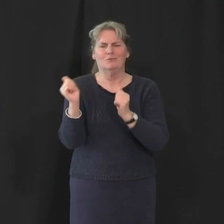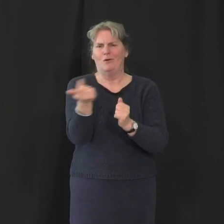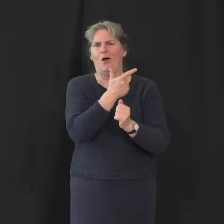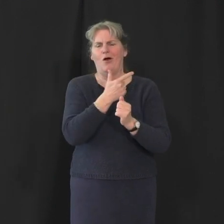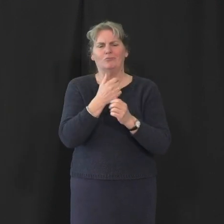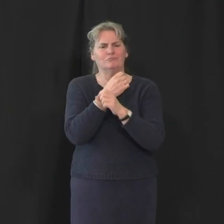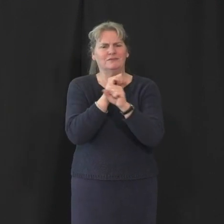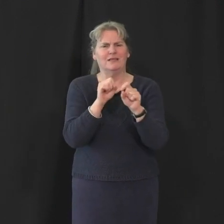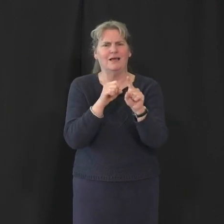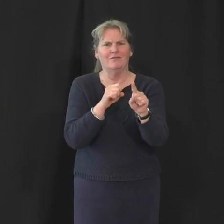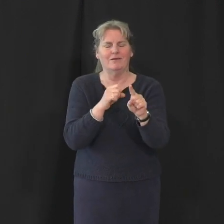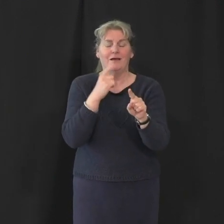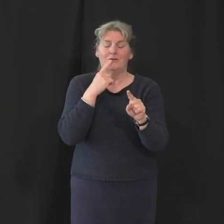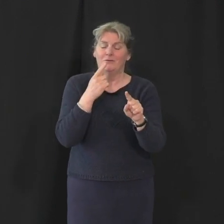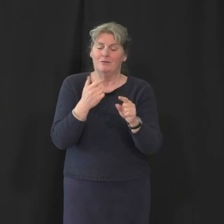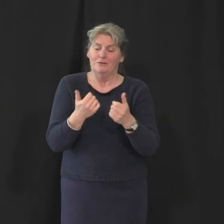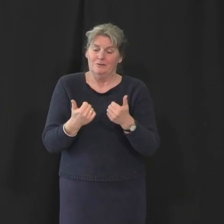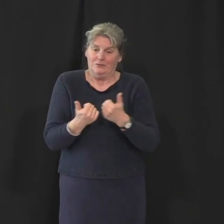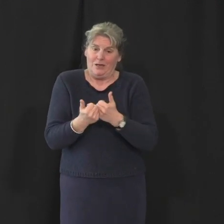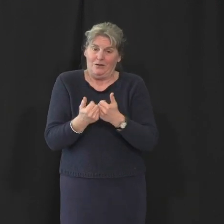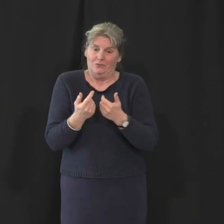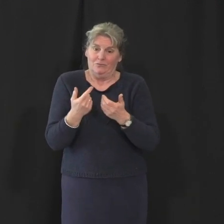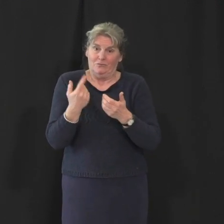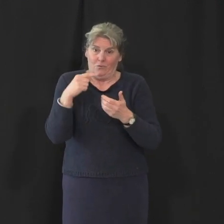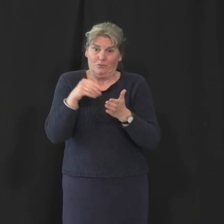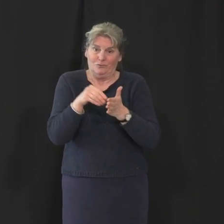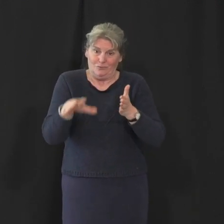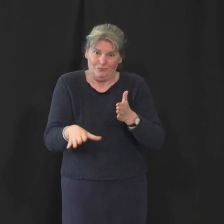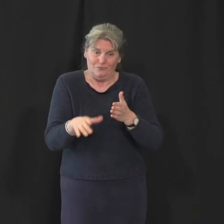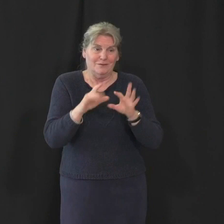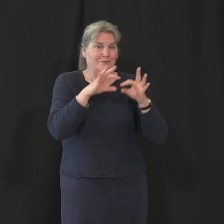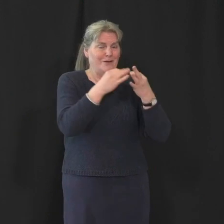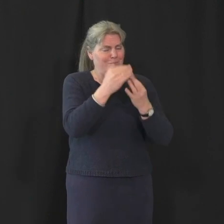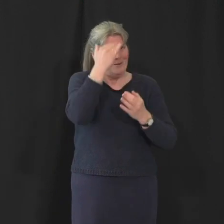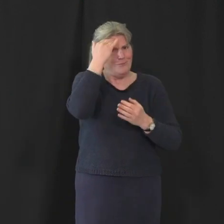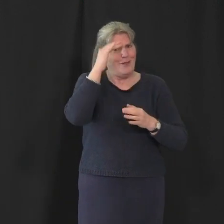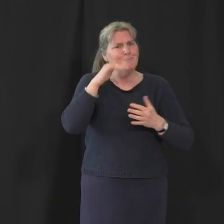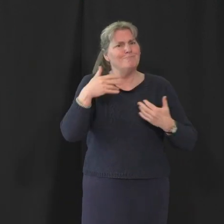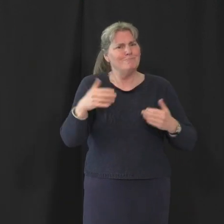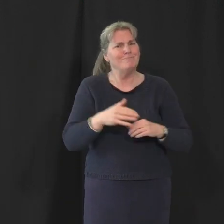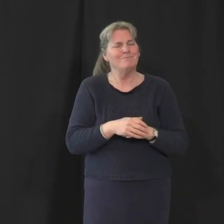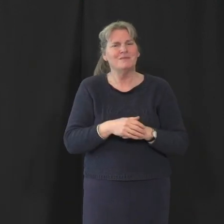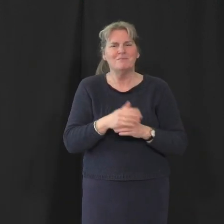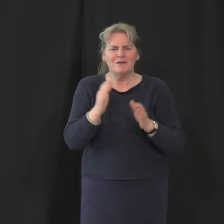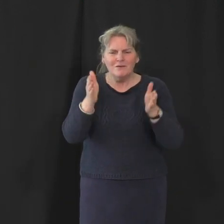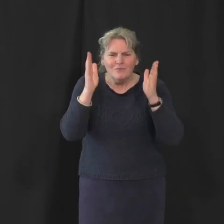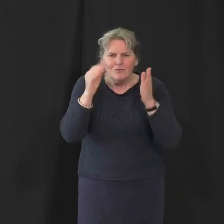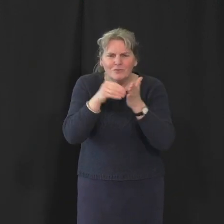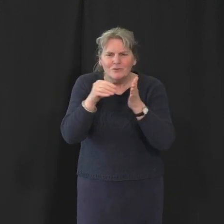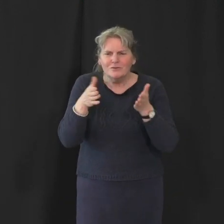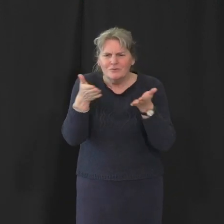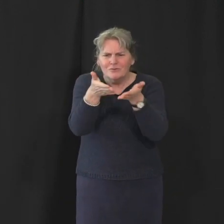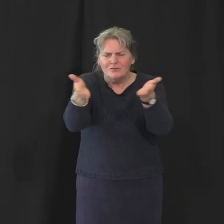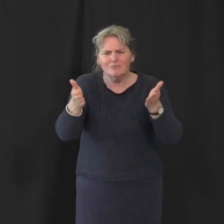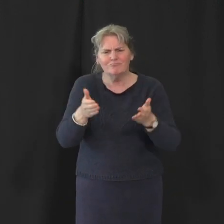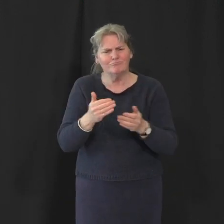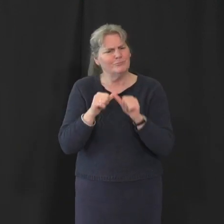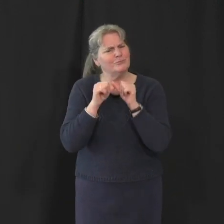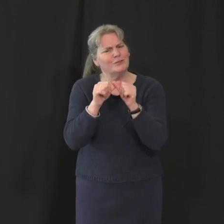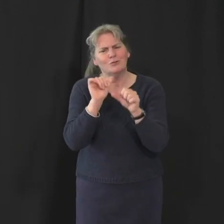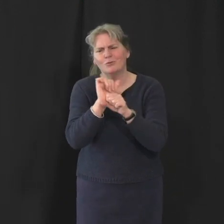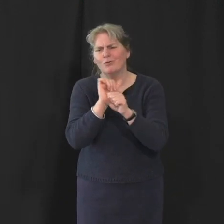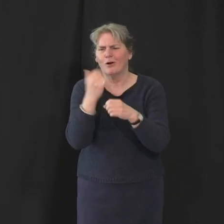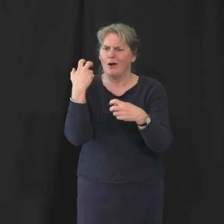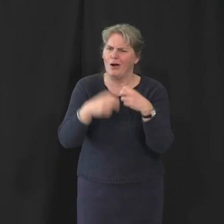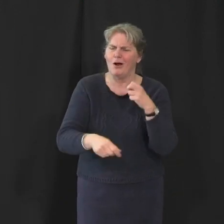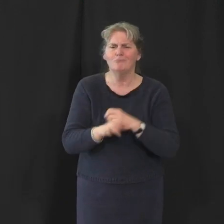We recognize that this is challenging for students and for families across the territory. My message to students is to keep up the good work.